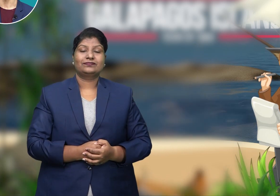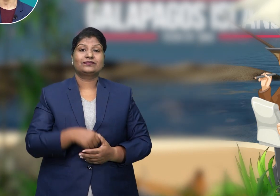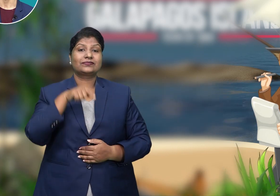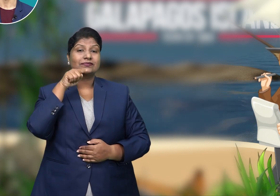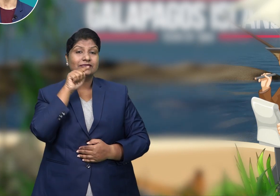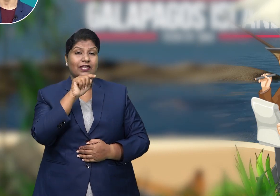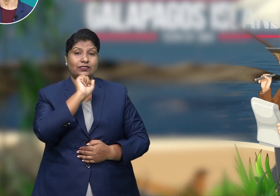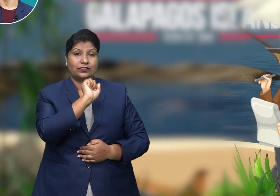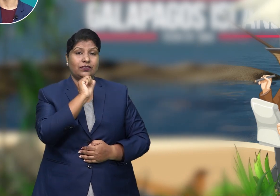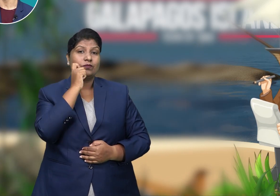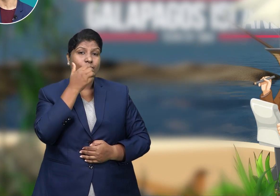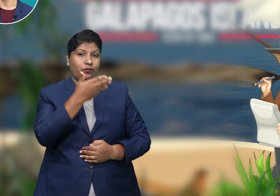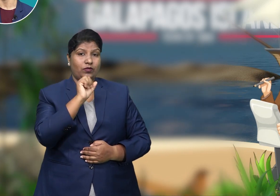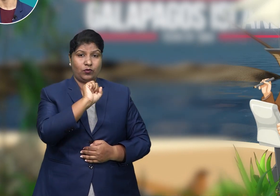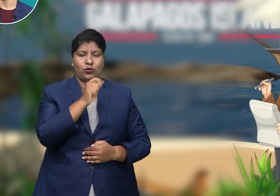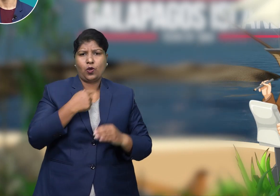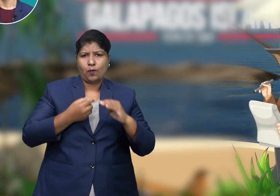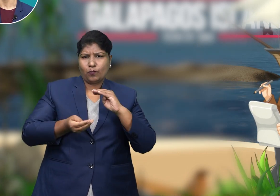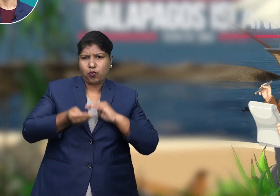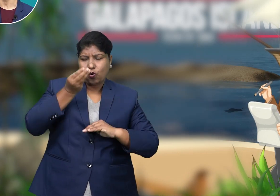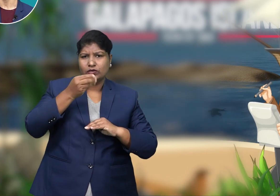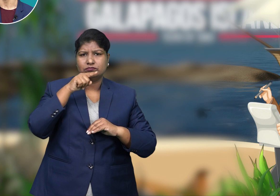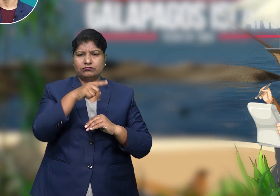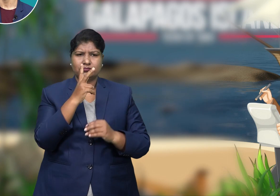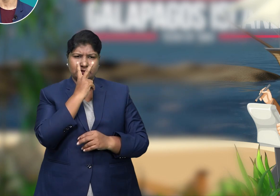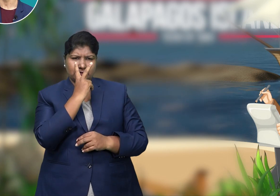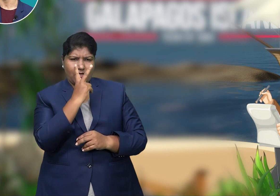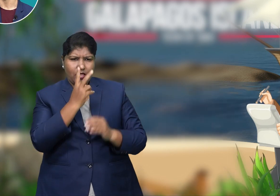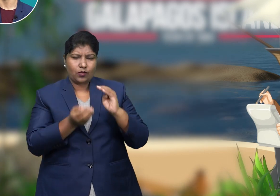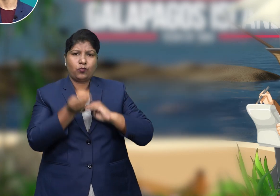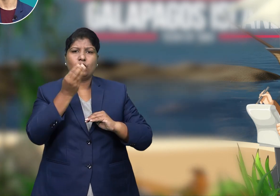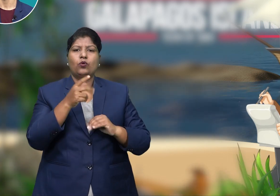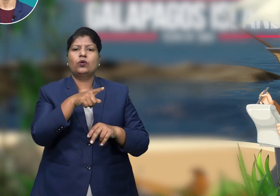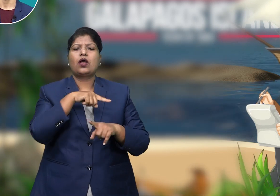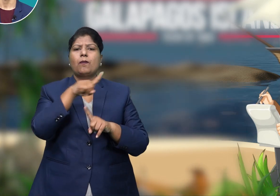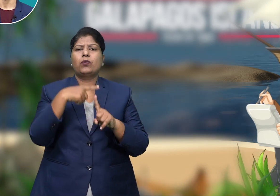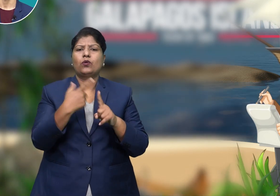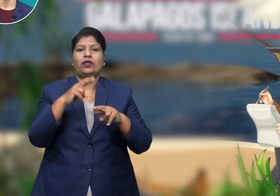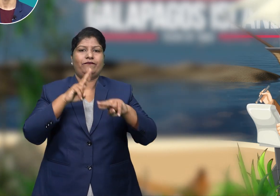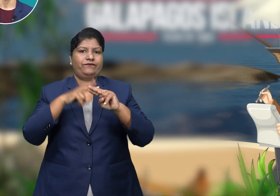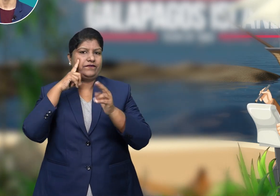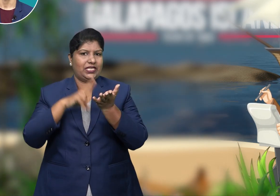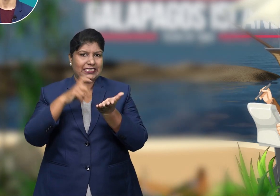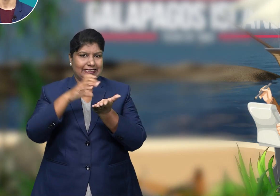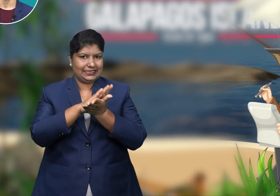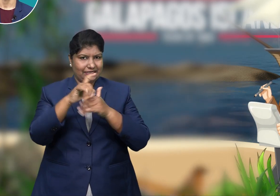His most remarkable observation had been about finches.